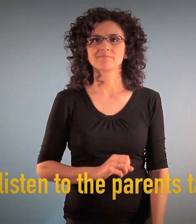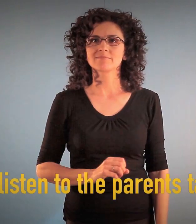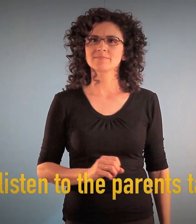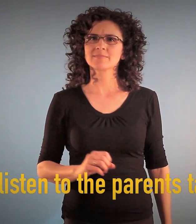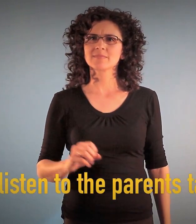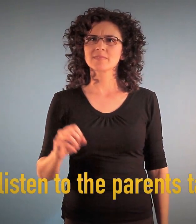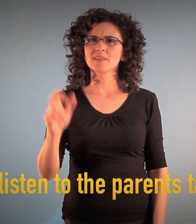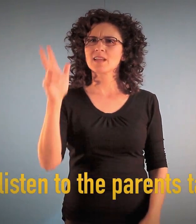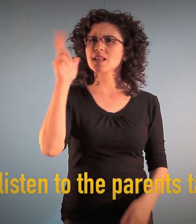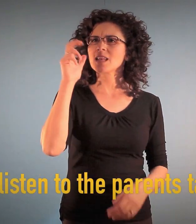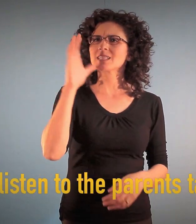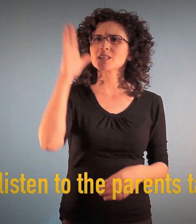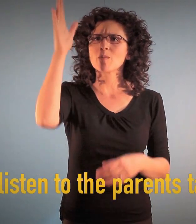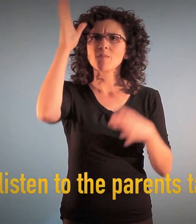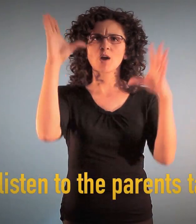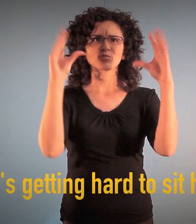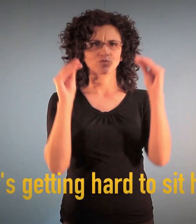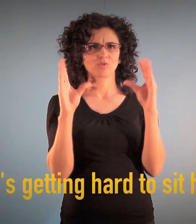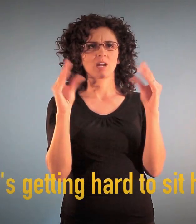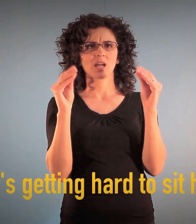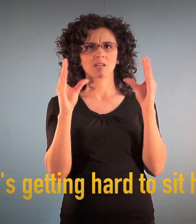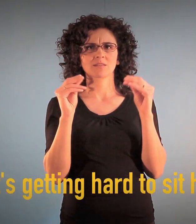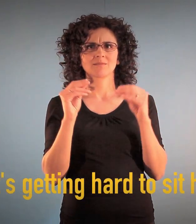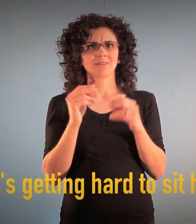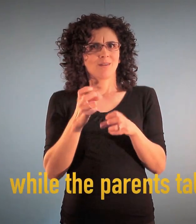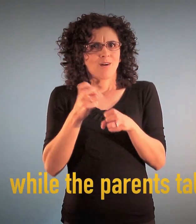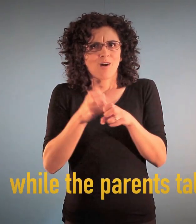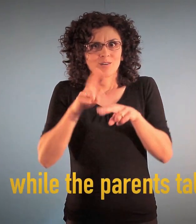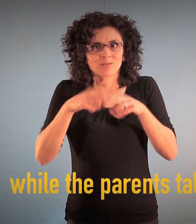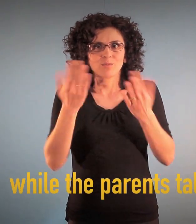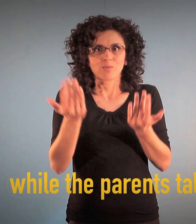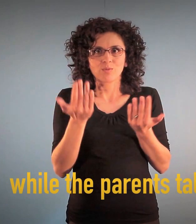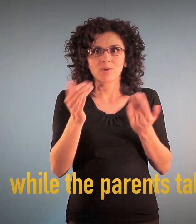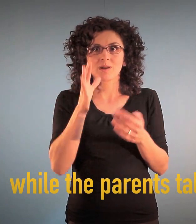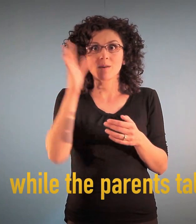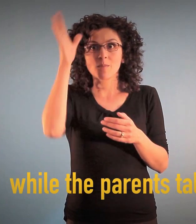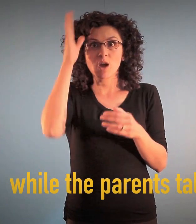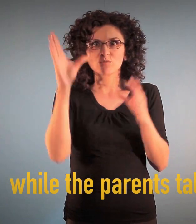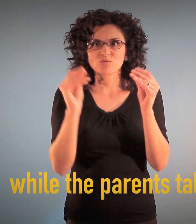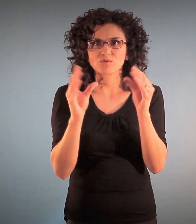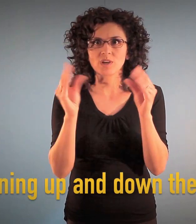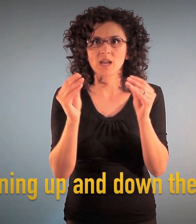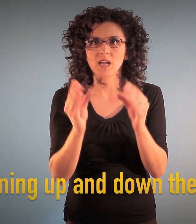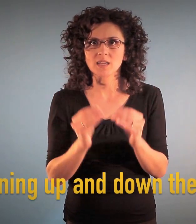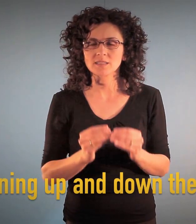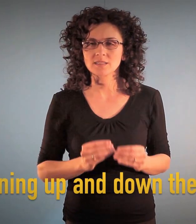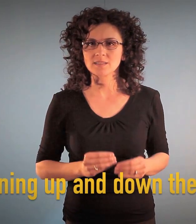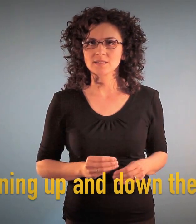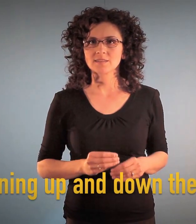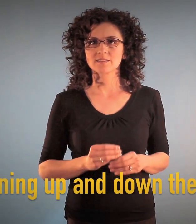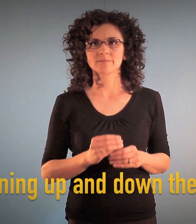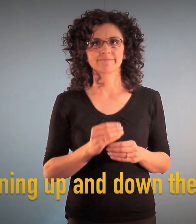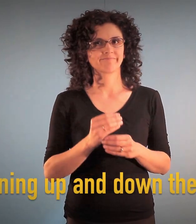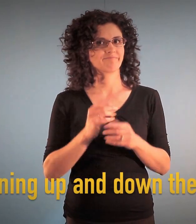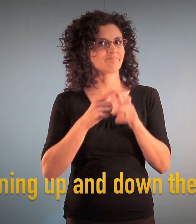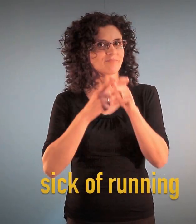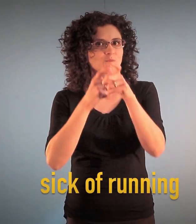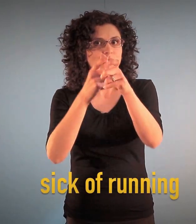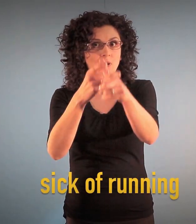Listen to the parents talk It's getting out of city While the parents talk Running up and down the block